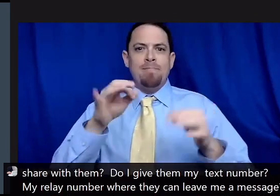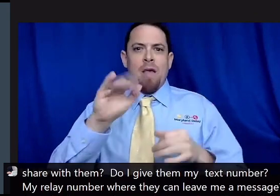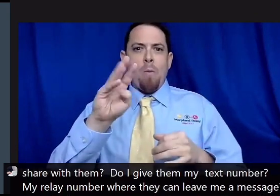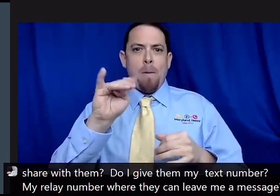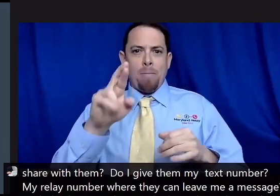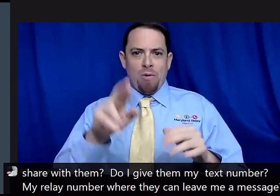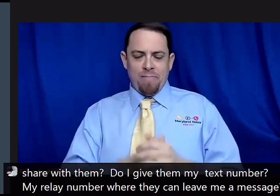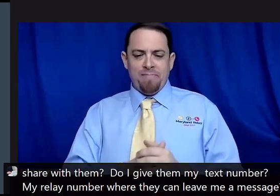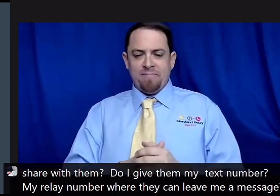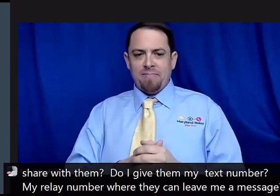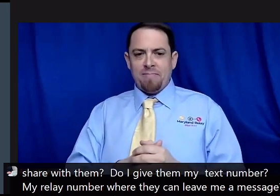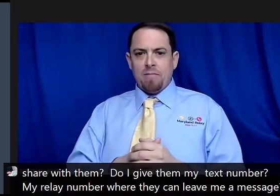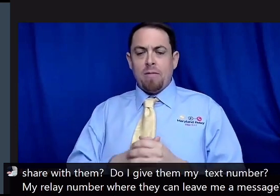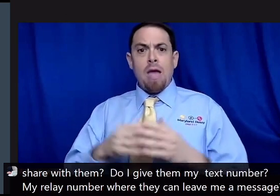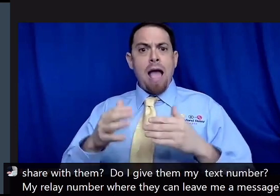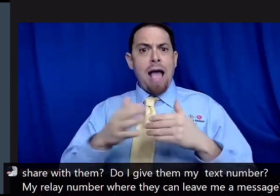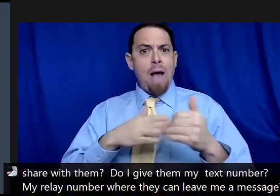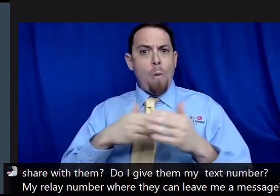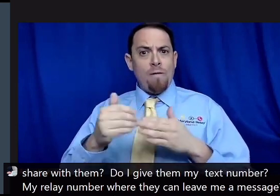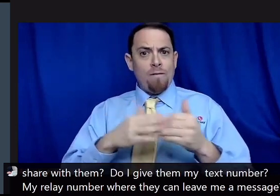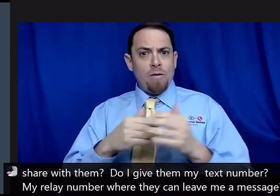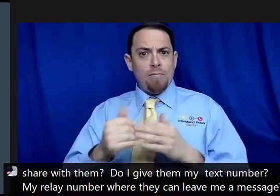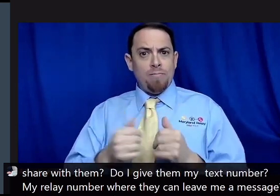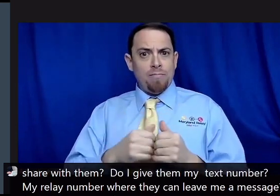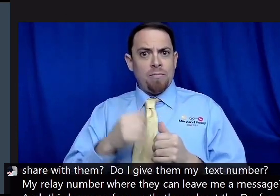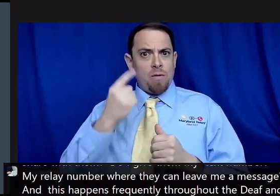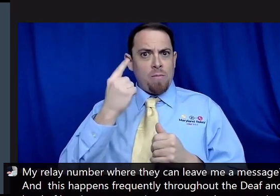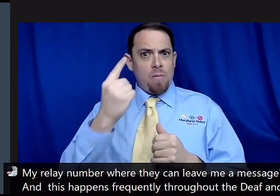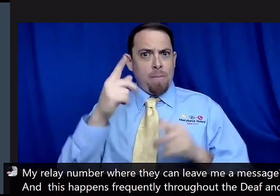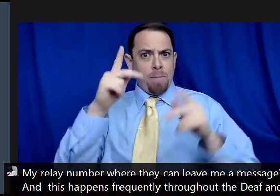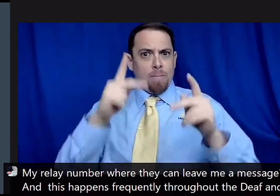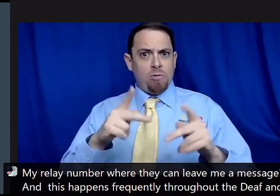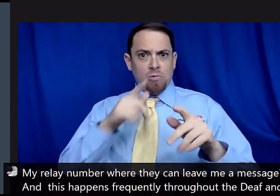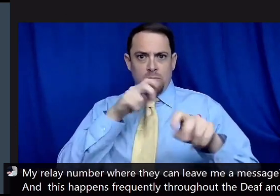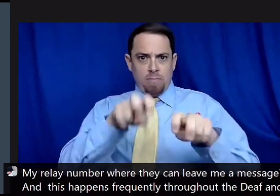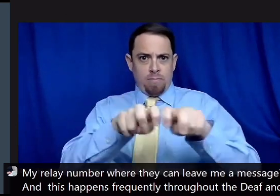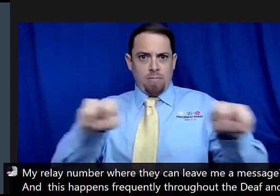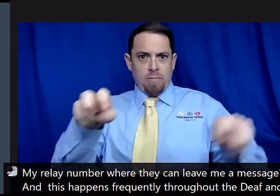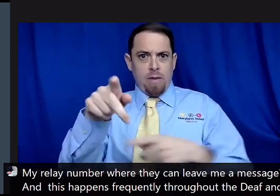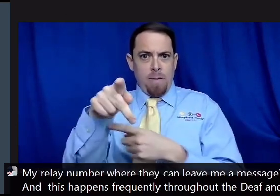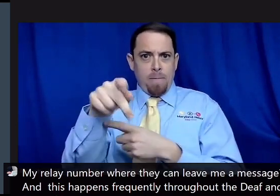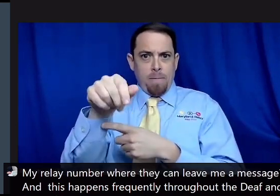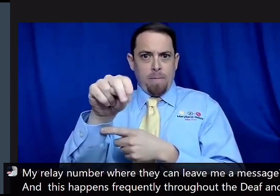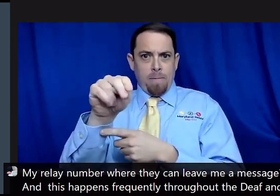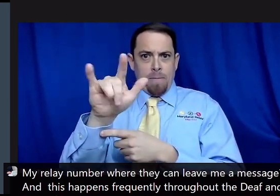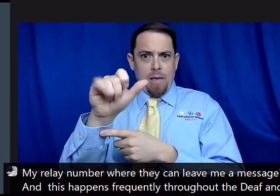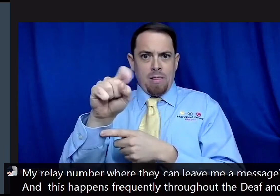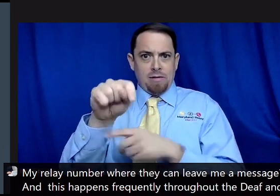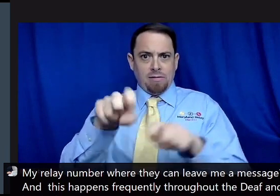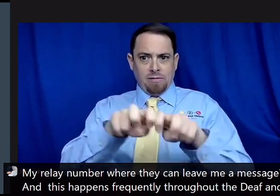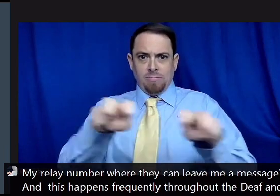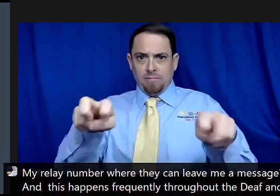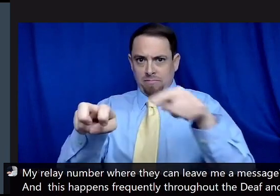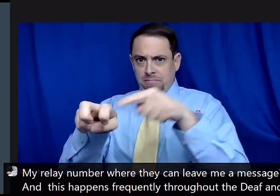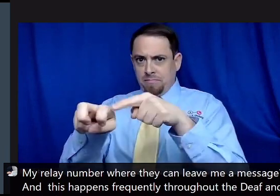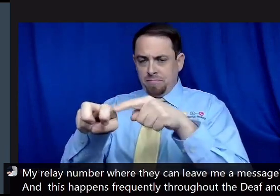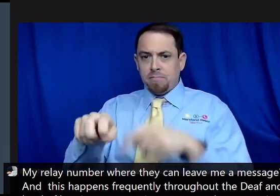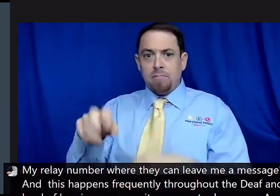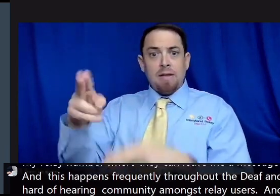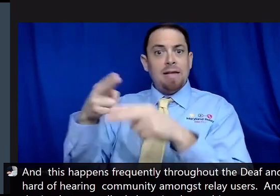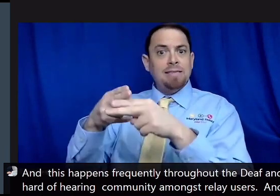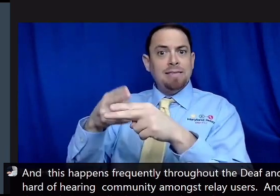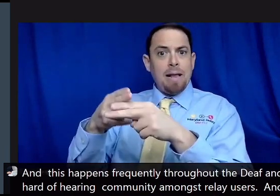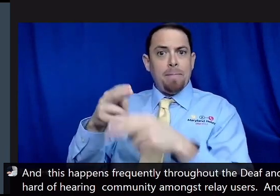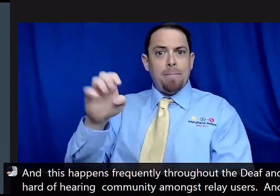amongst relay users. And that's what was talked about in that webinar. The hesitation in terms of what relay numbers should be